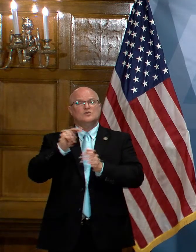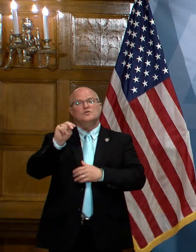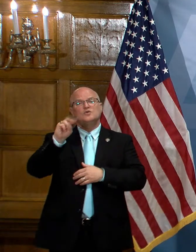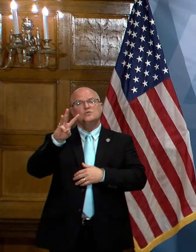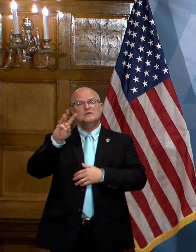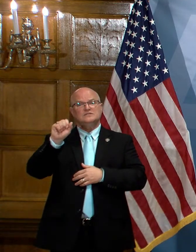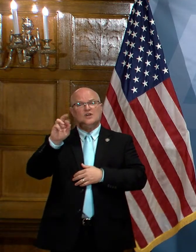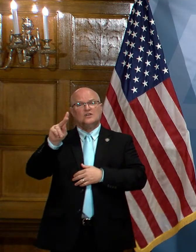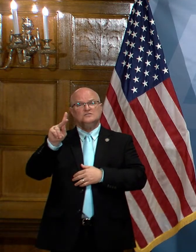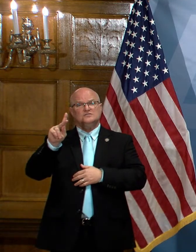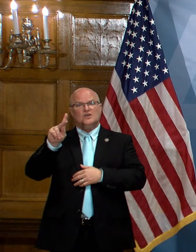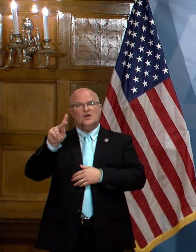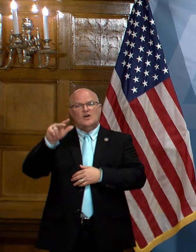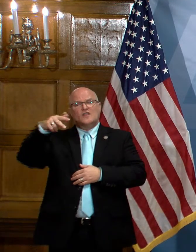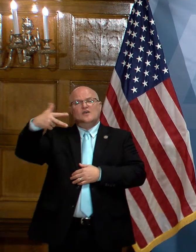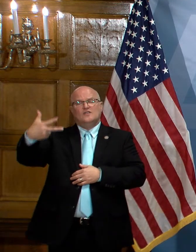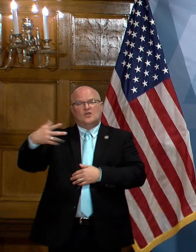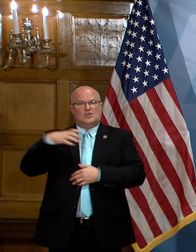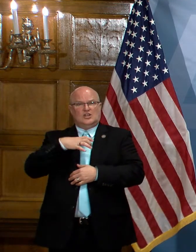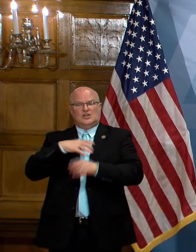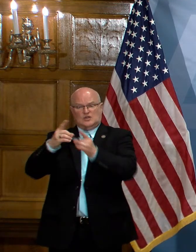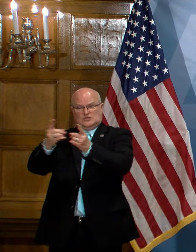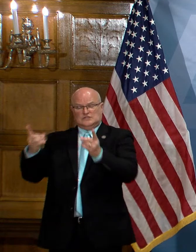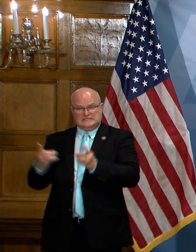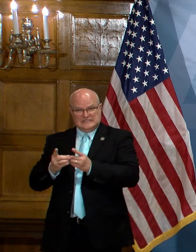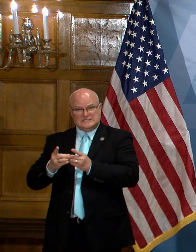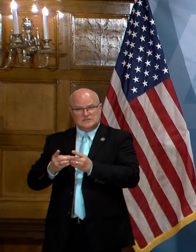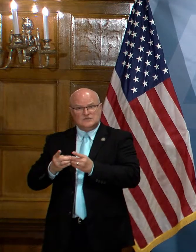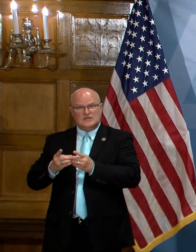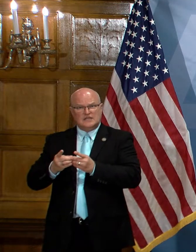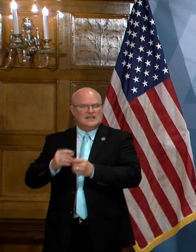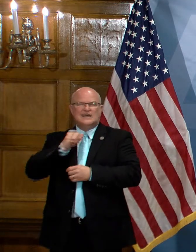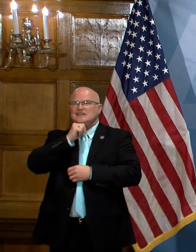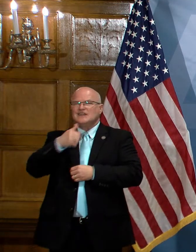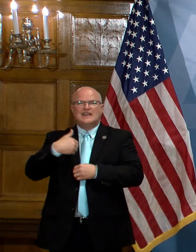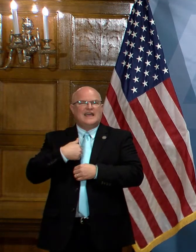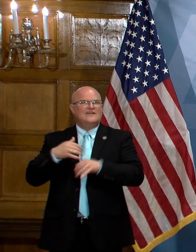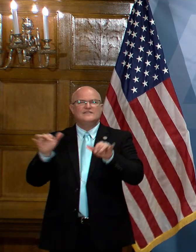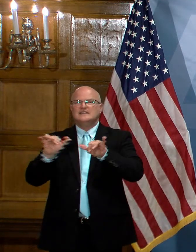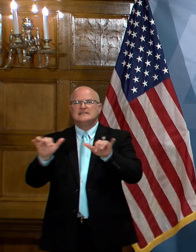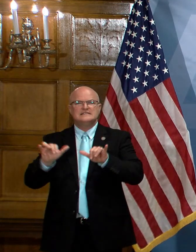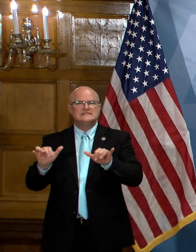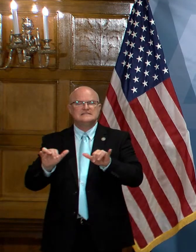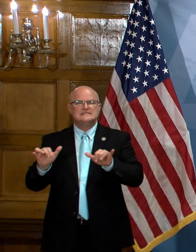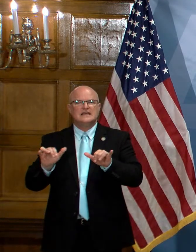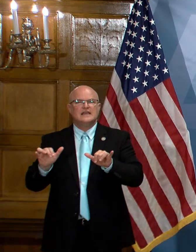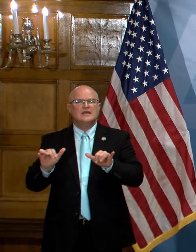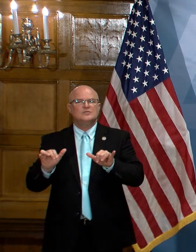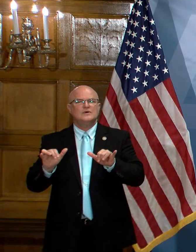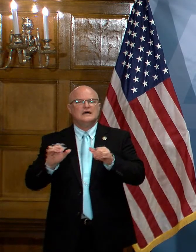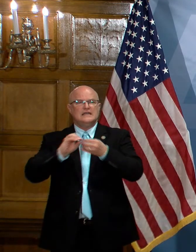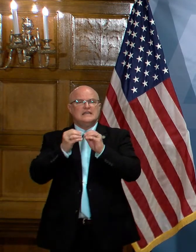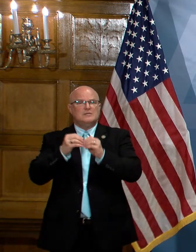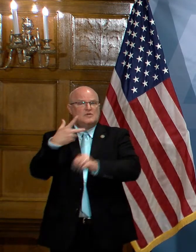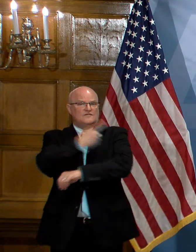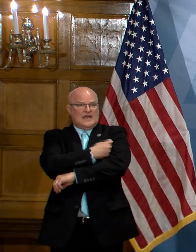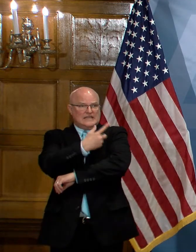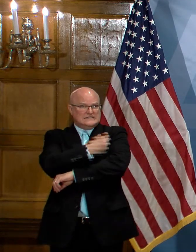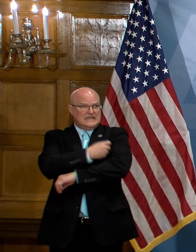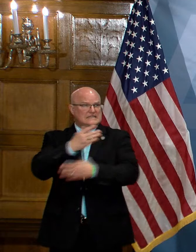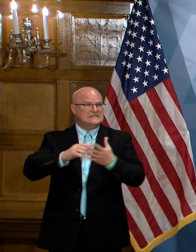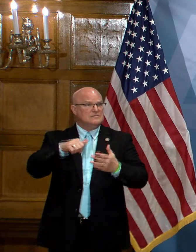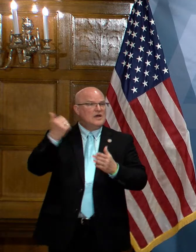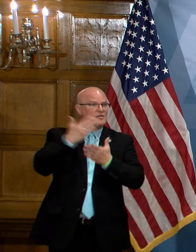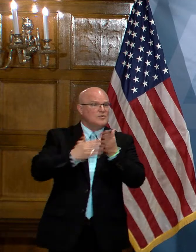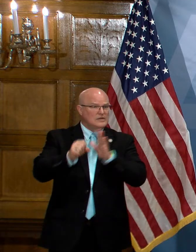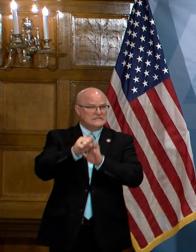Northwest Arkansas, the 3rd Congressional District, not having the same number vaccinated as some